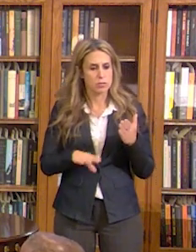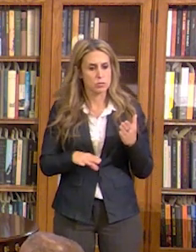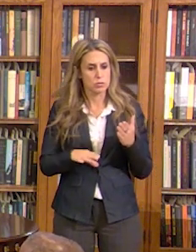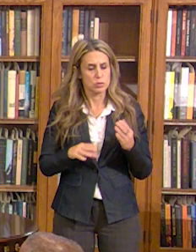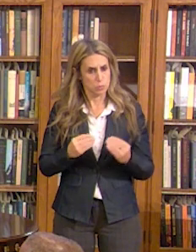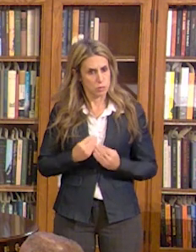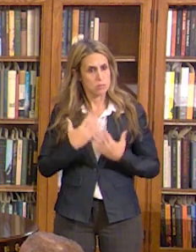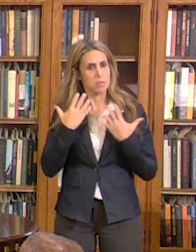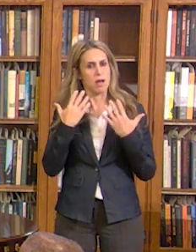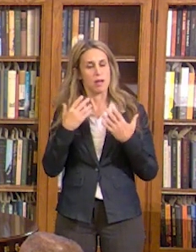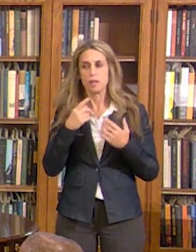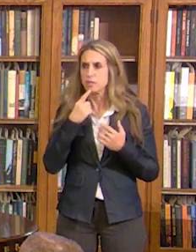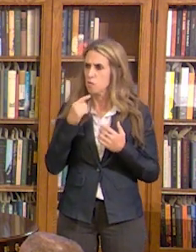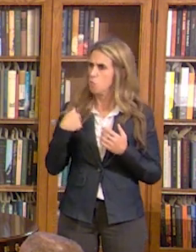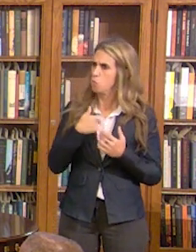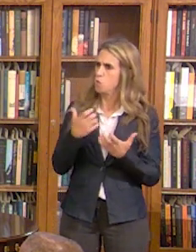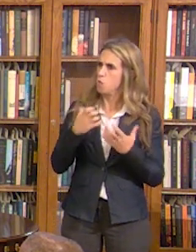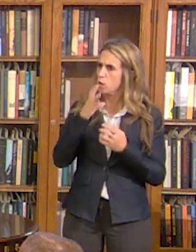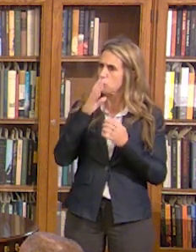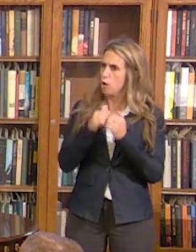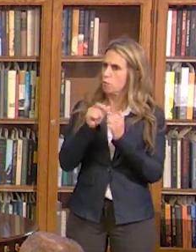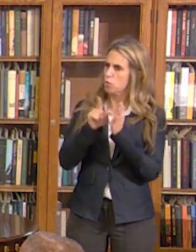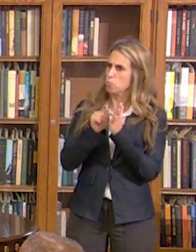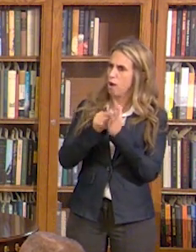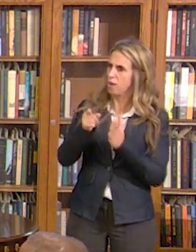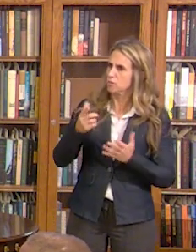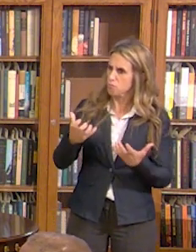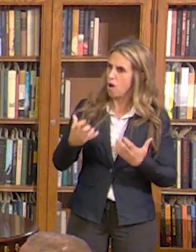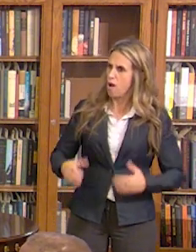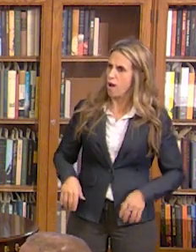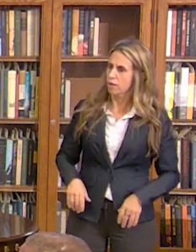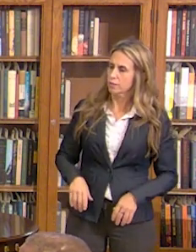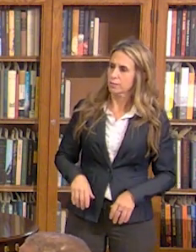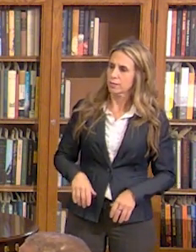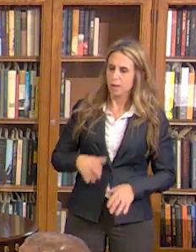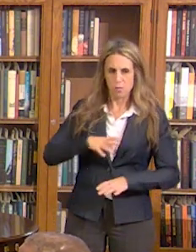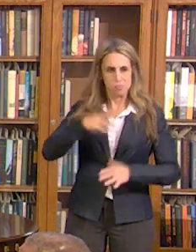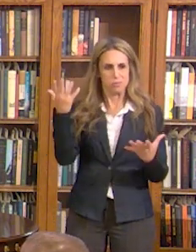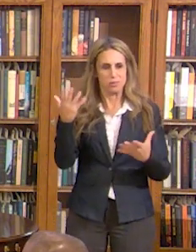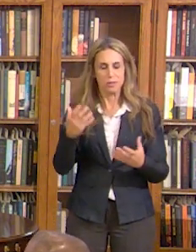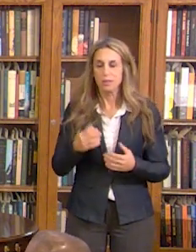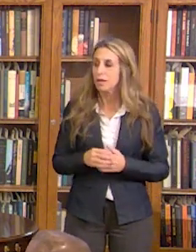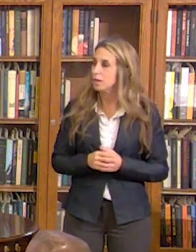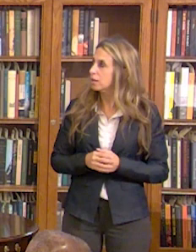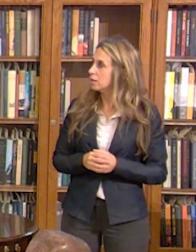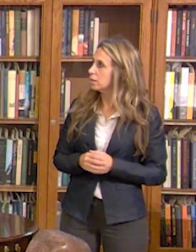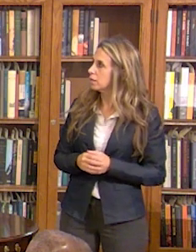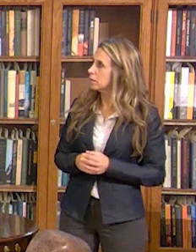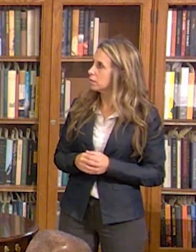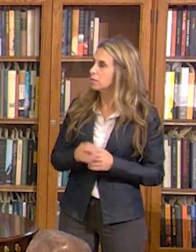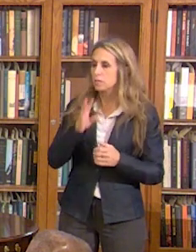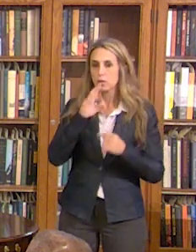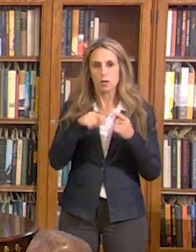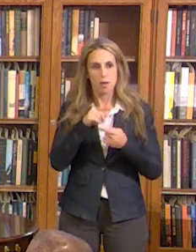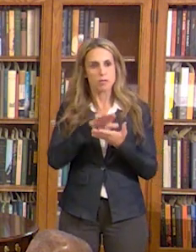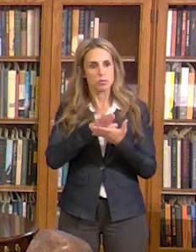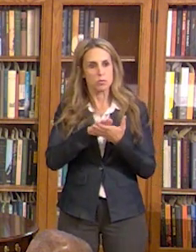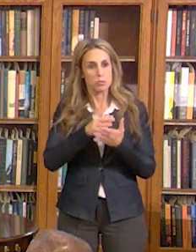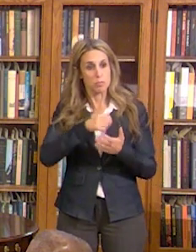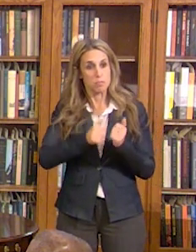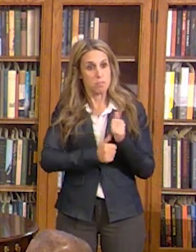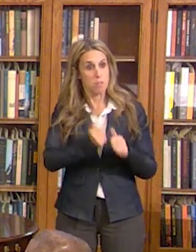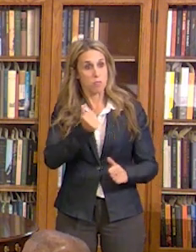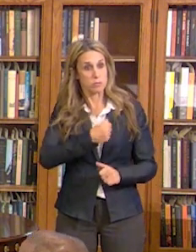inspired they were saying well we want to talk to the Press like they were really up in arms and as I said we're talking about a school that's predominantly